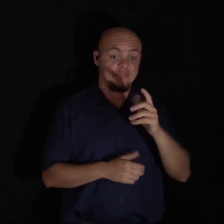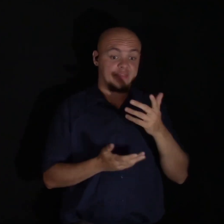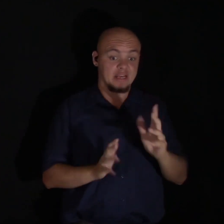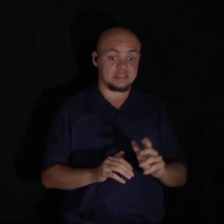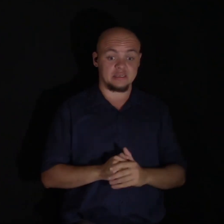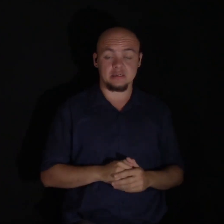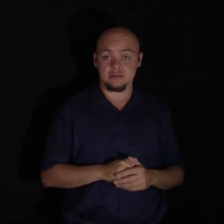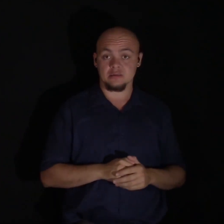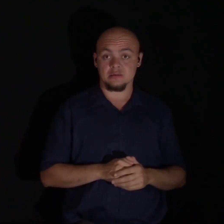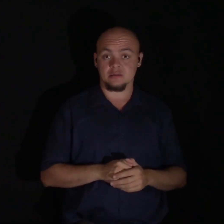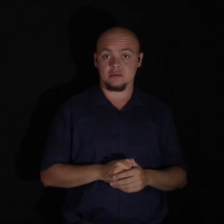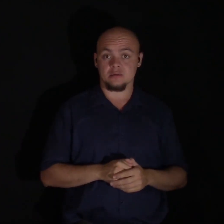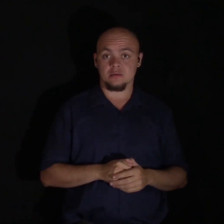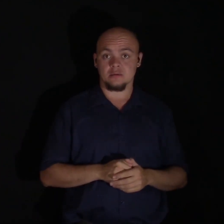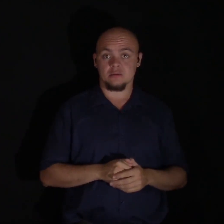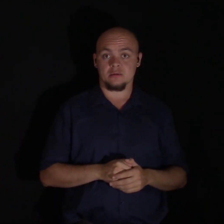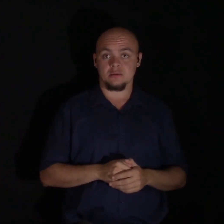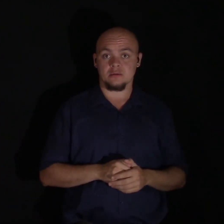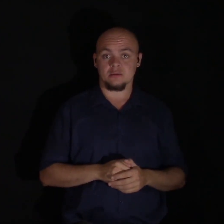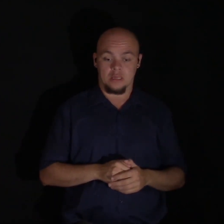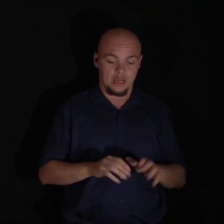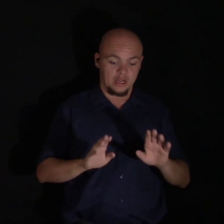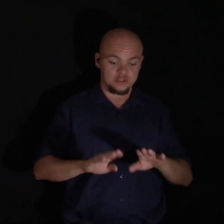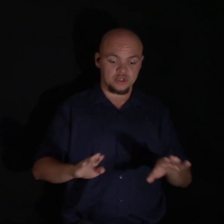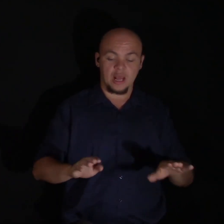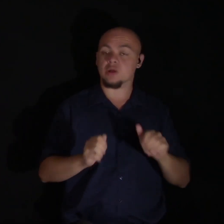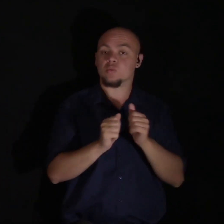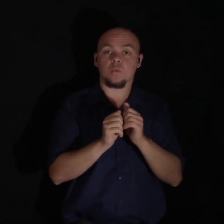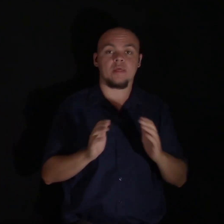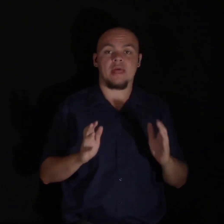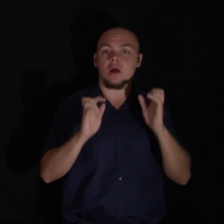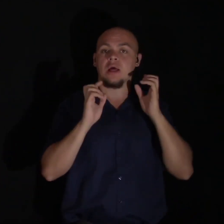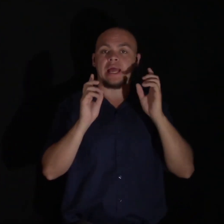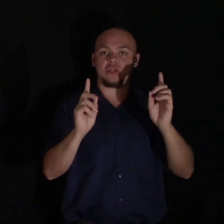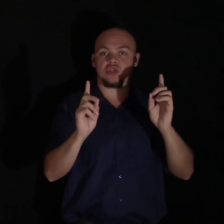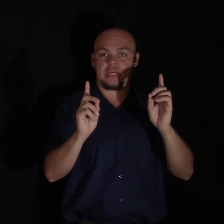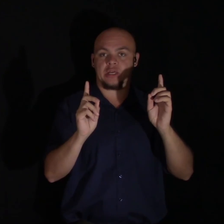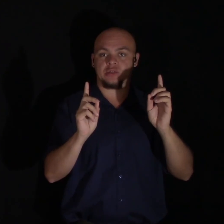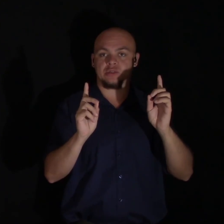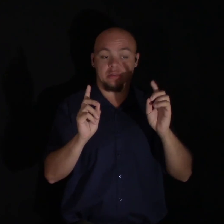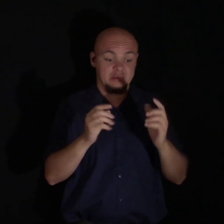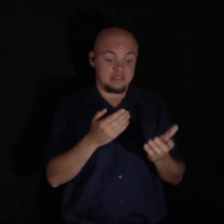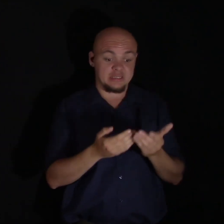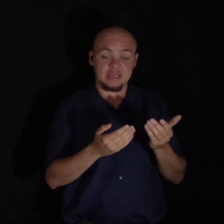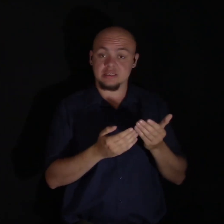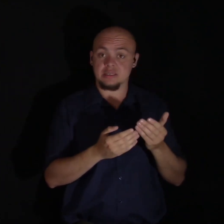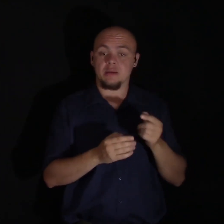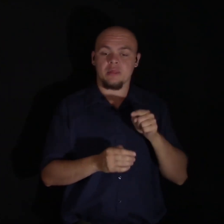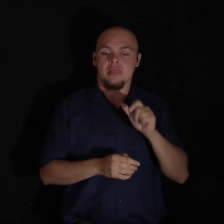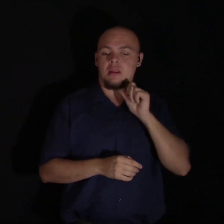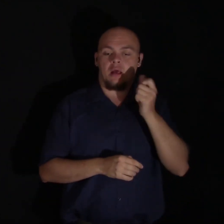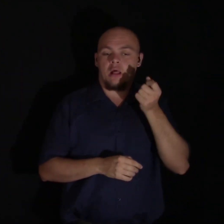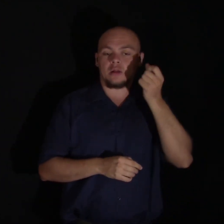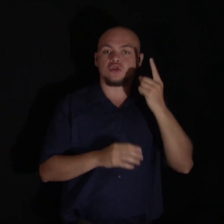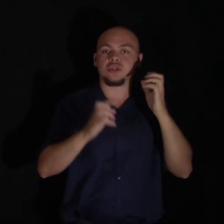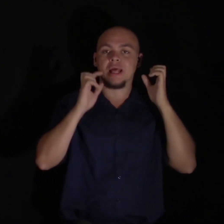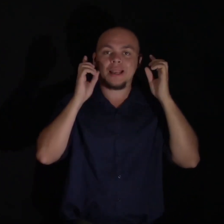Think of how easy it is to radicalize a child who has no education because his mother did not understand the value of an education.